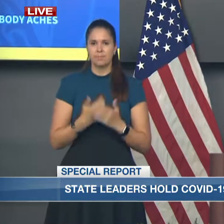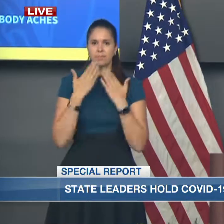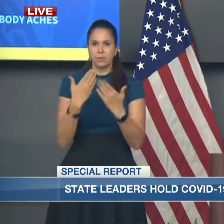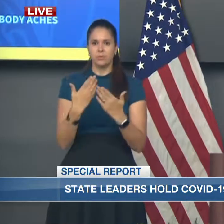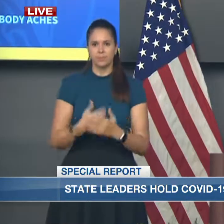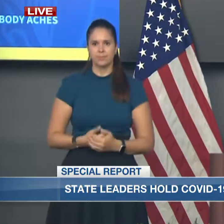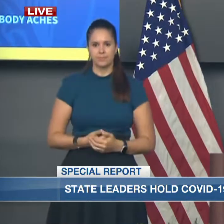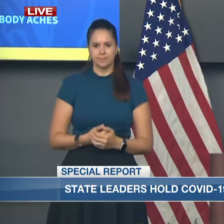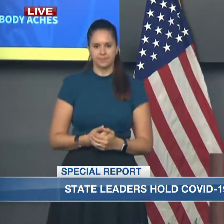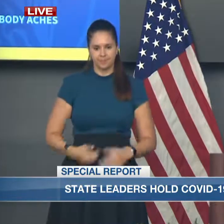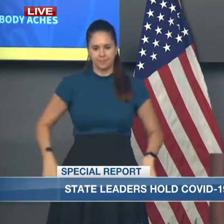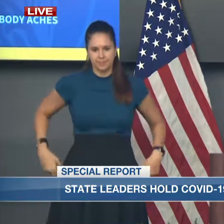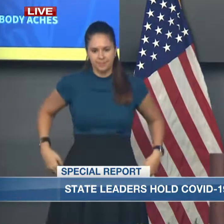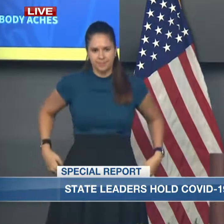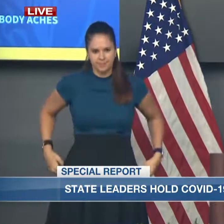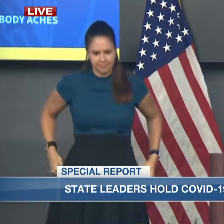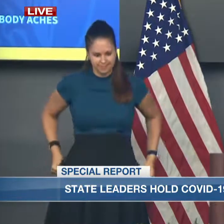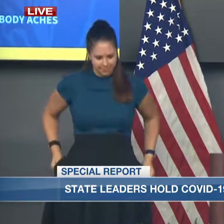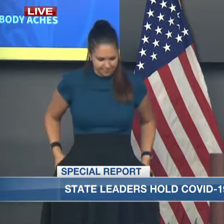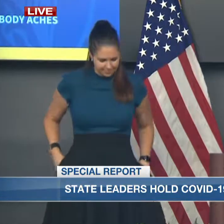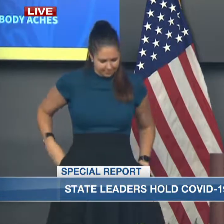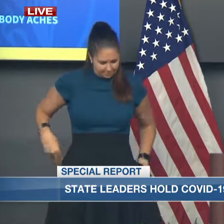Thank you.